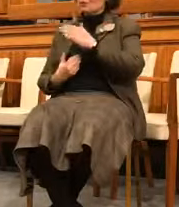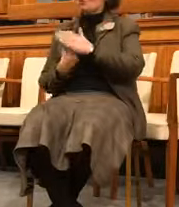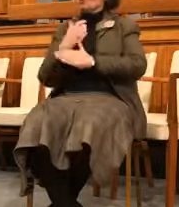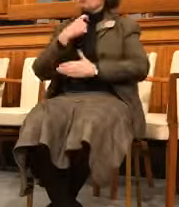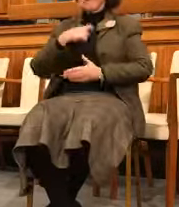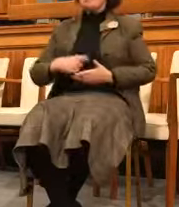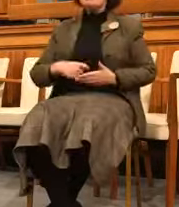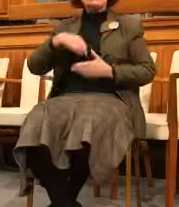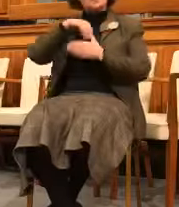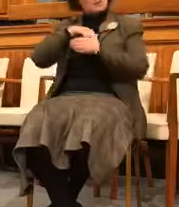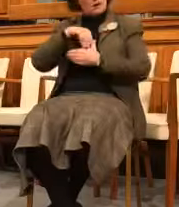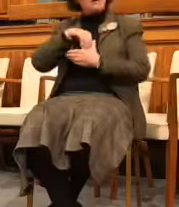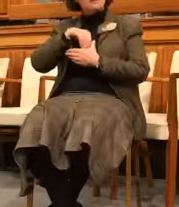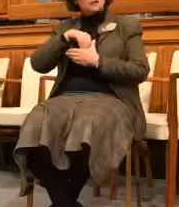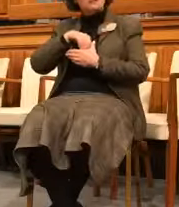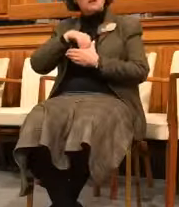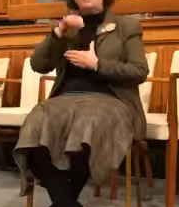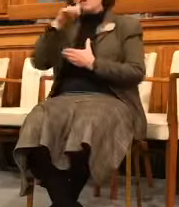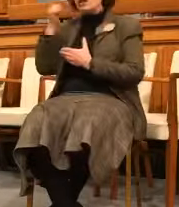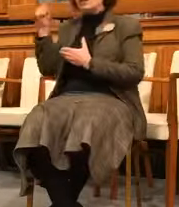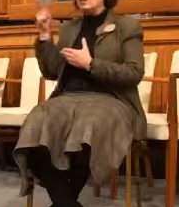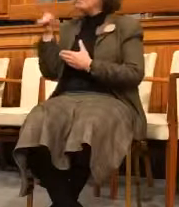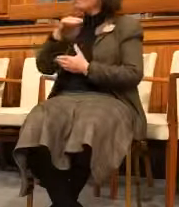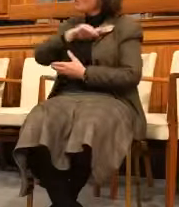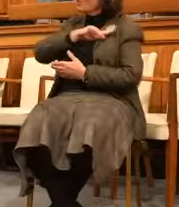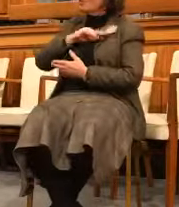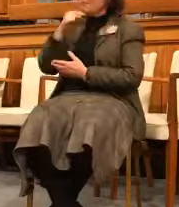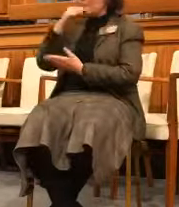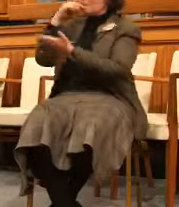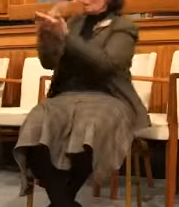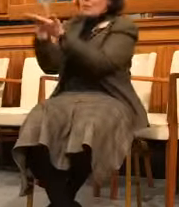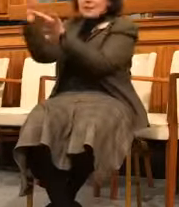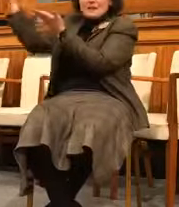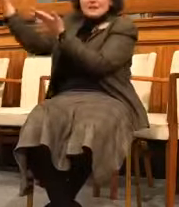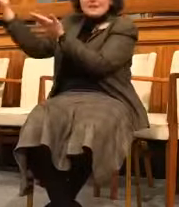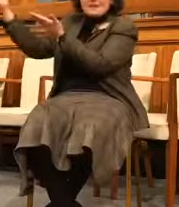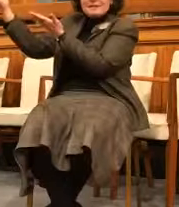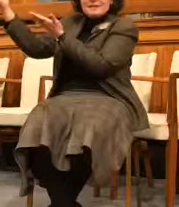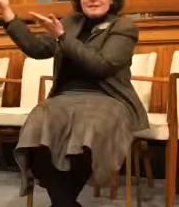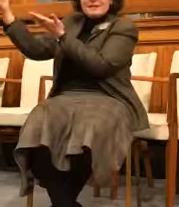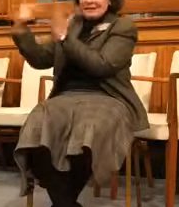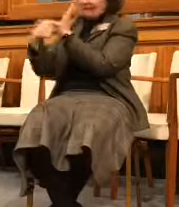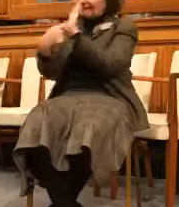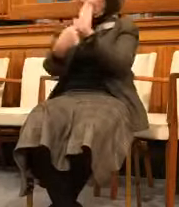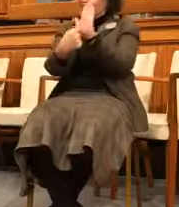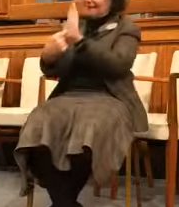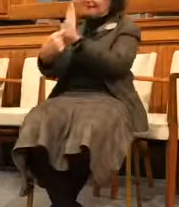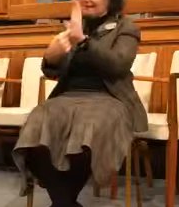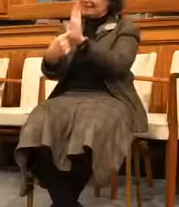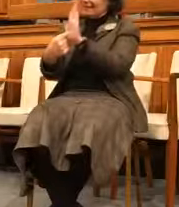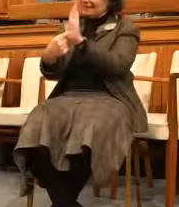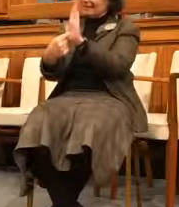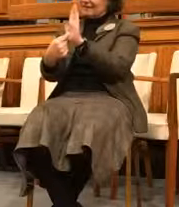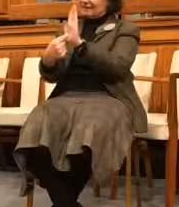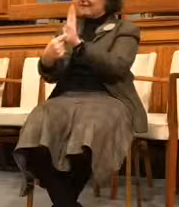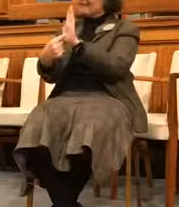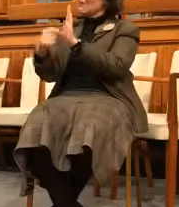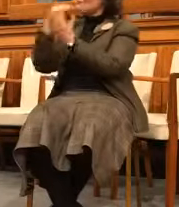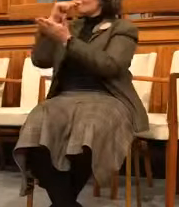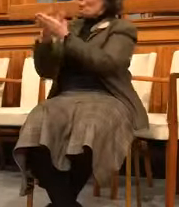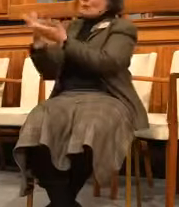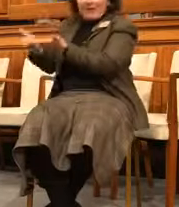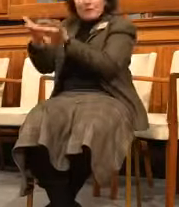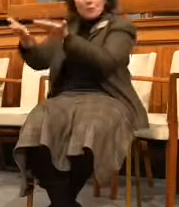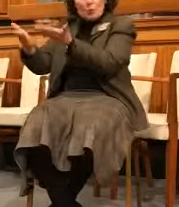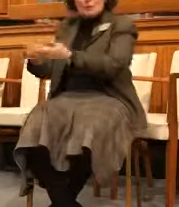new person. He will keep his promise. This is an authority for you. He has promised. There's an